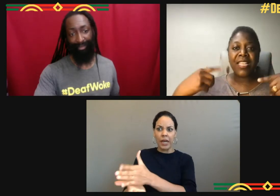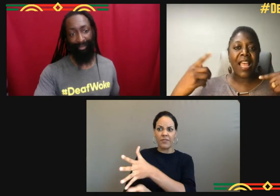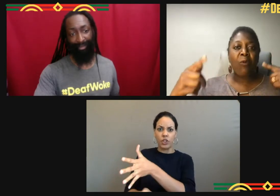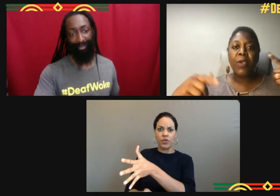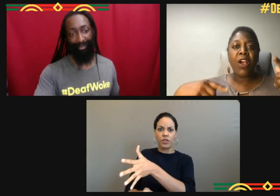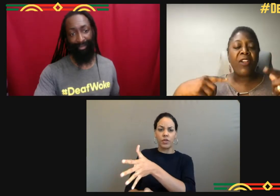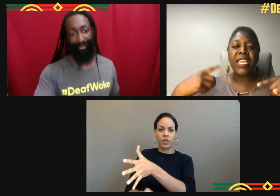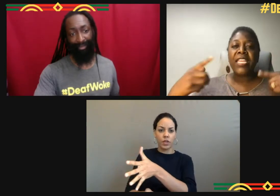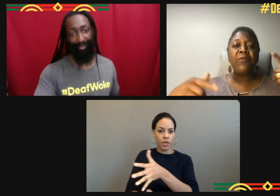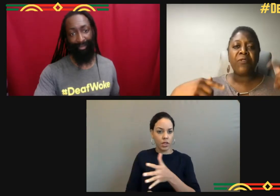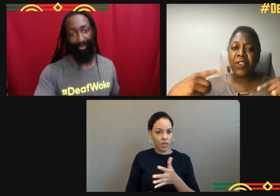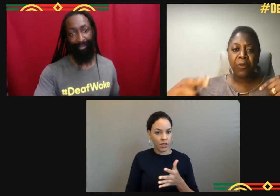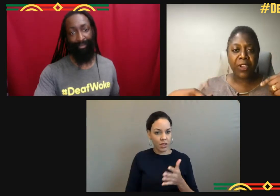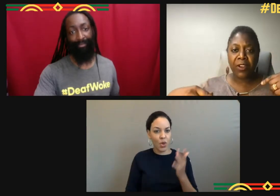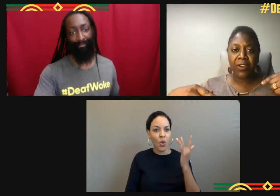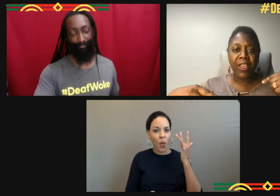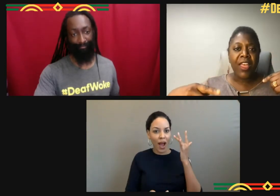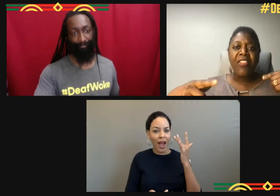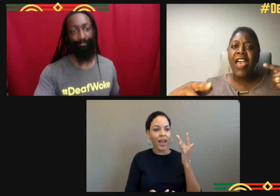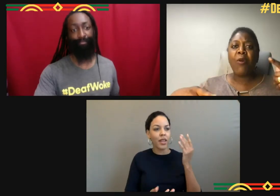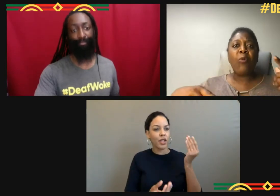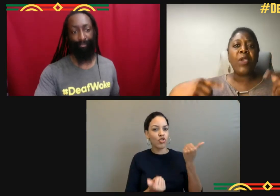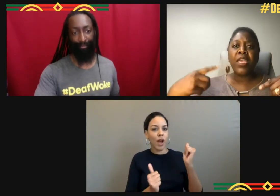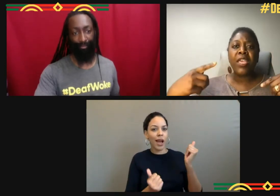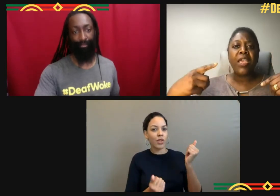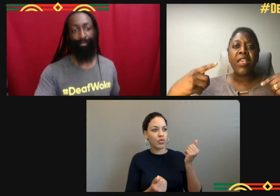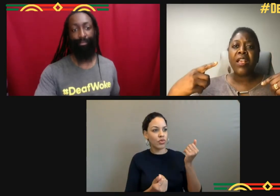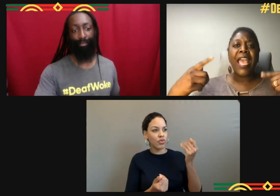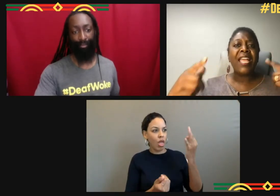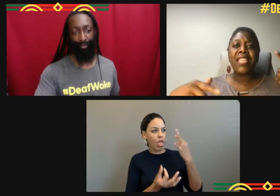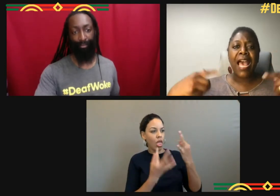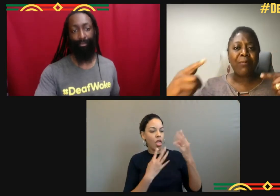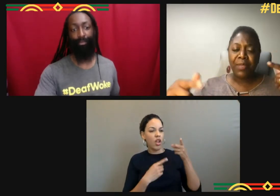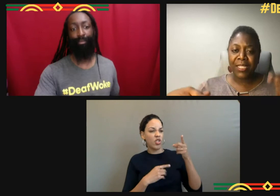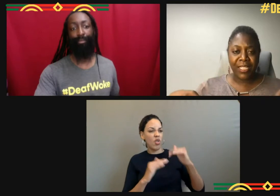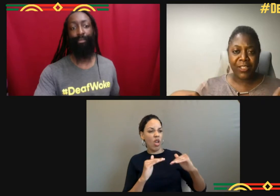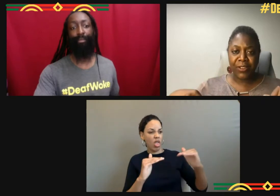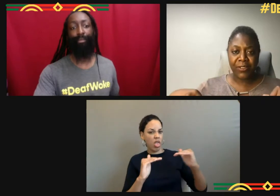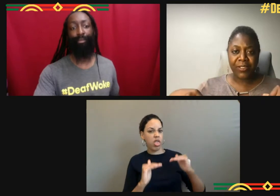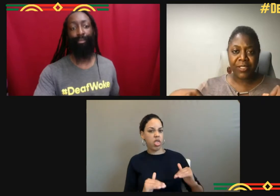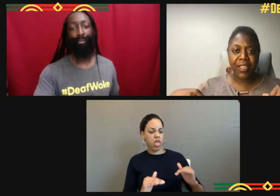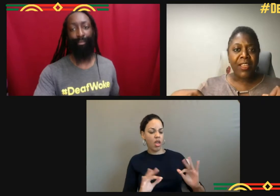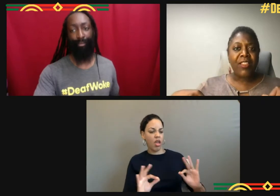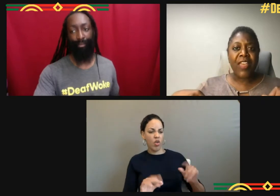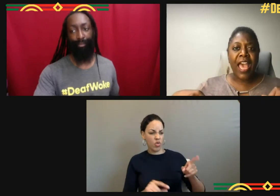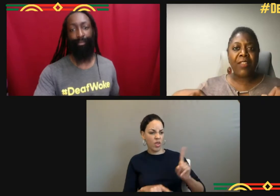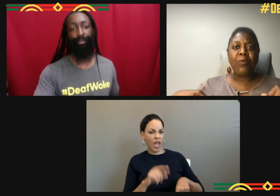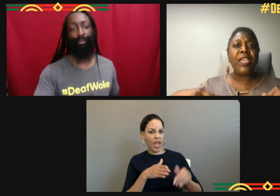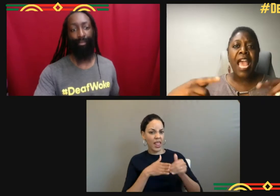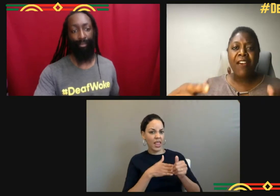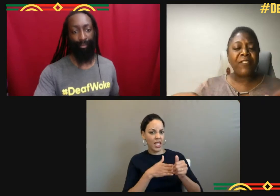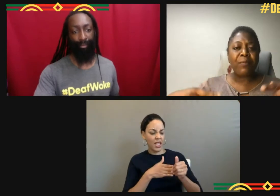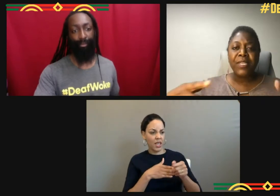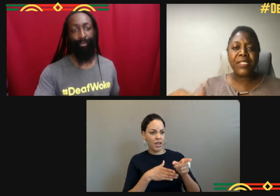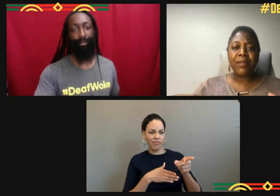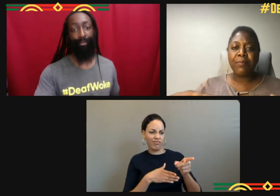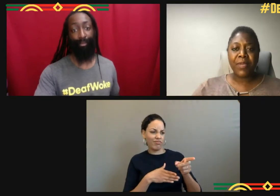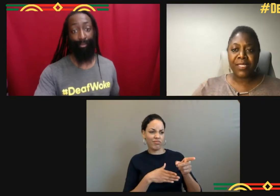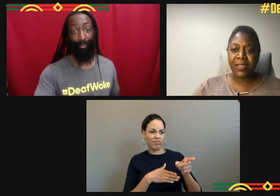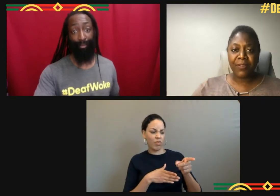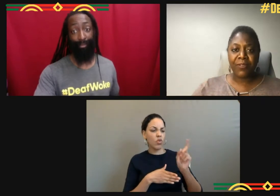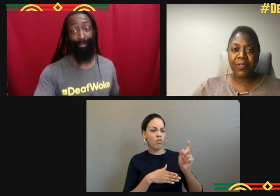us think that we are inferior, that we cannot be leaders, that we have to